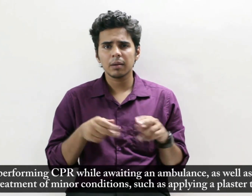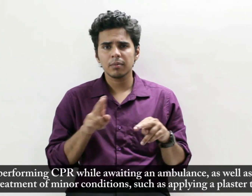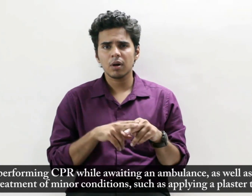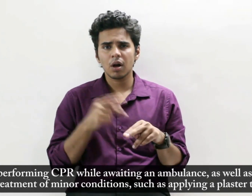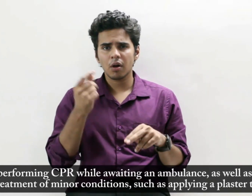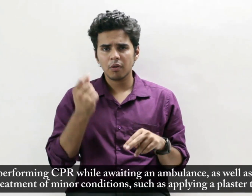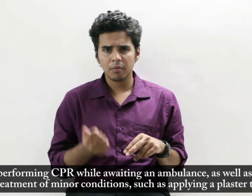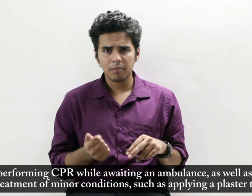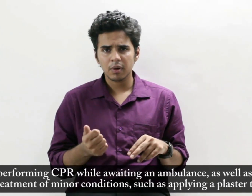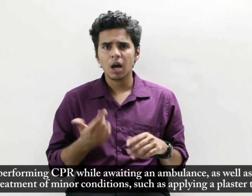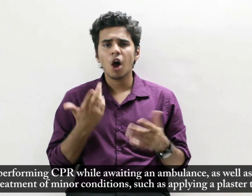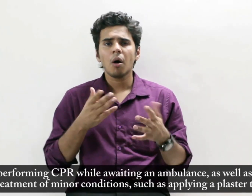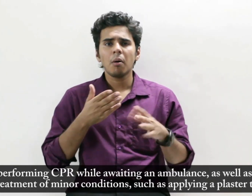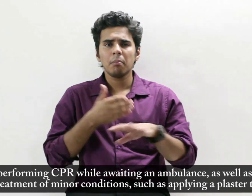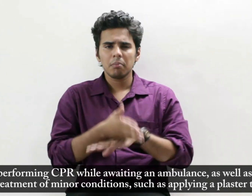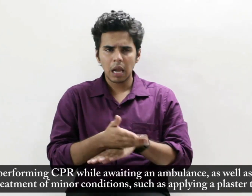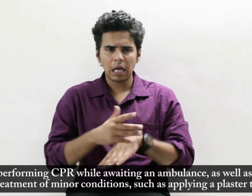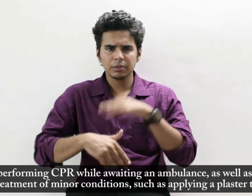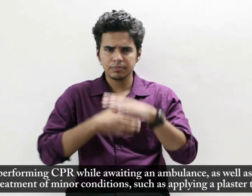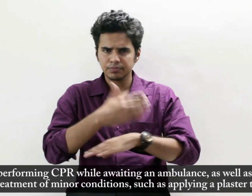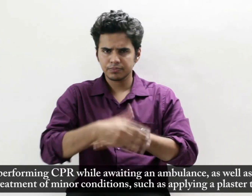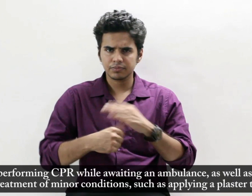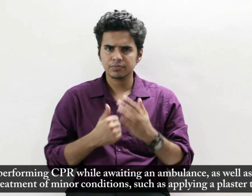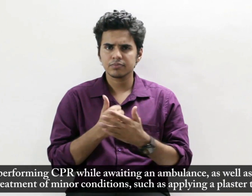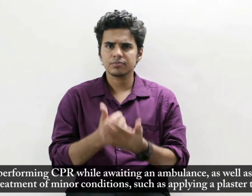as applying a plaster to a cut.